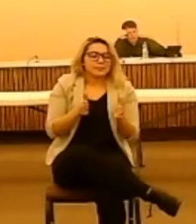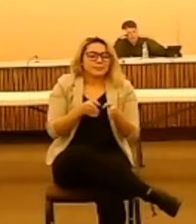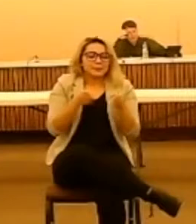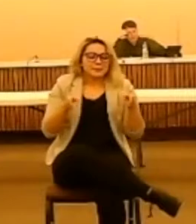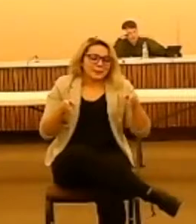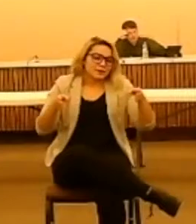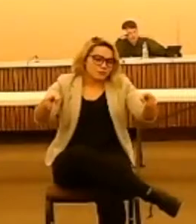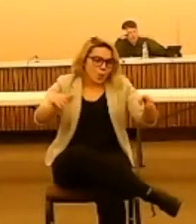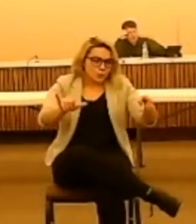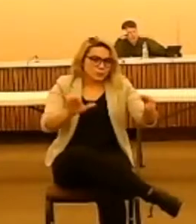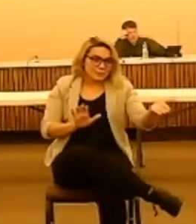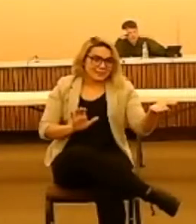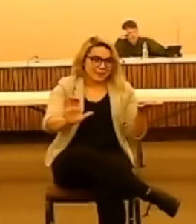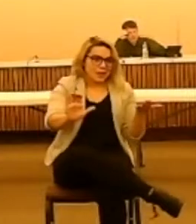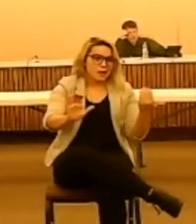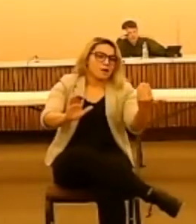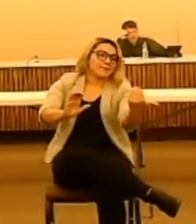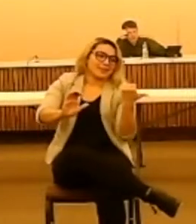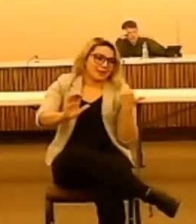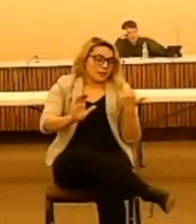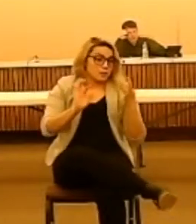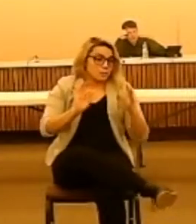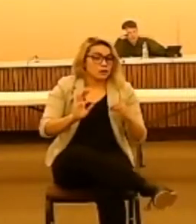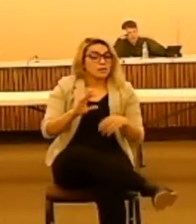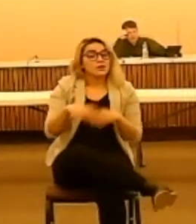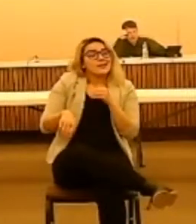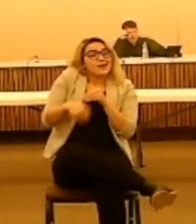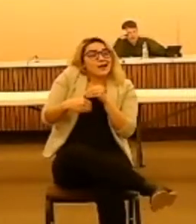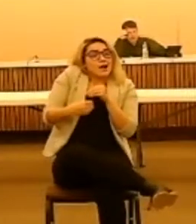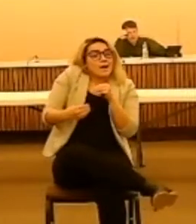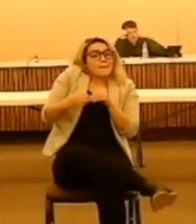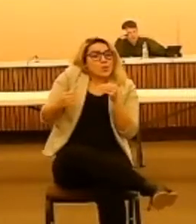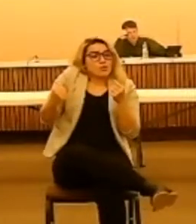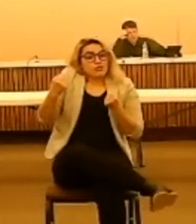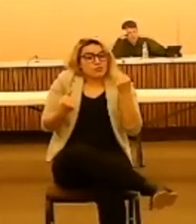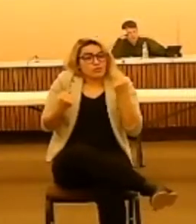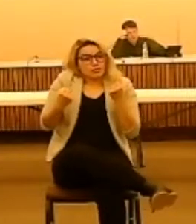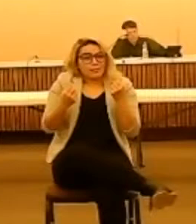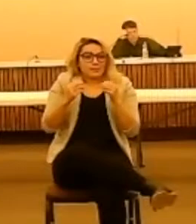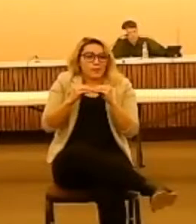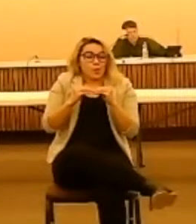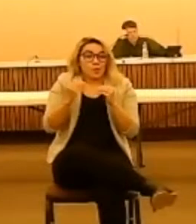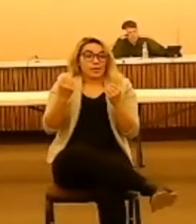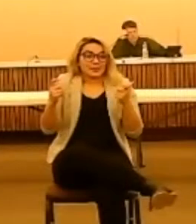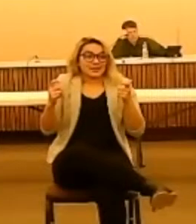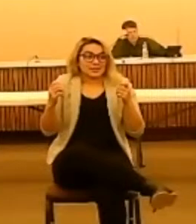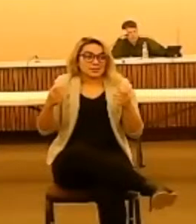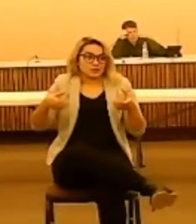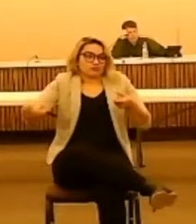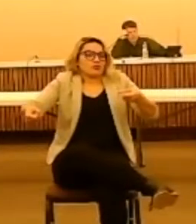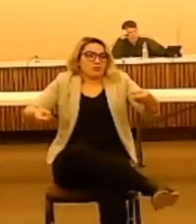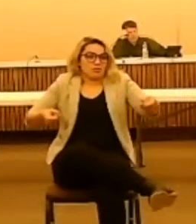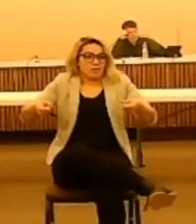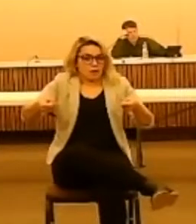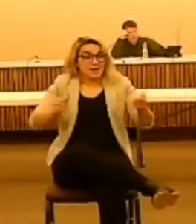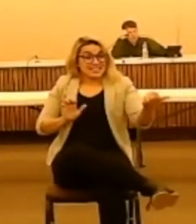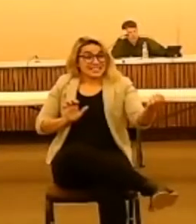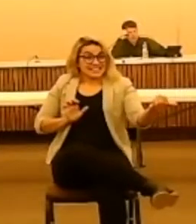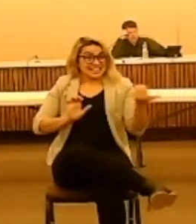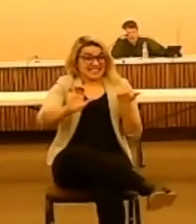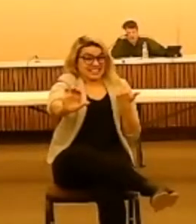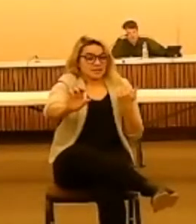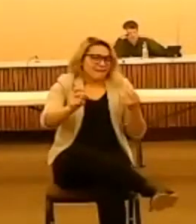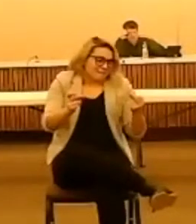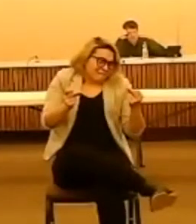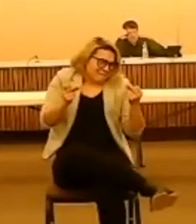year, the additional people, the additional vehicles, they had one of the fastest plow runs that they've been able to do. And